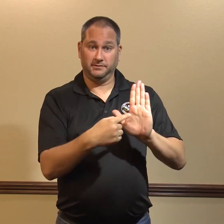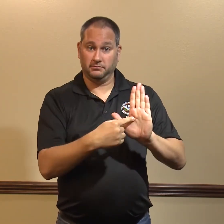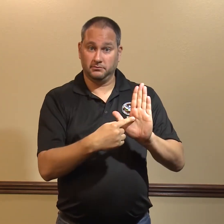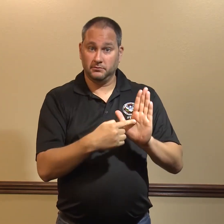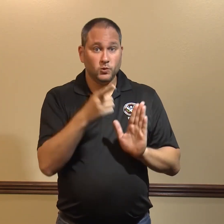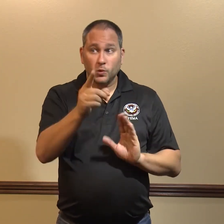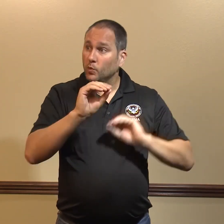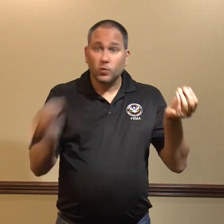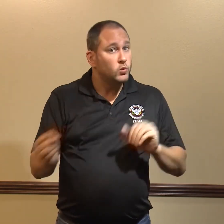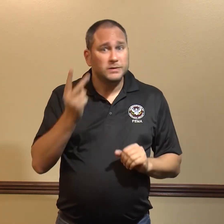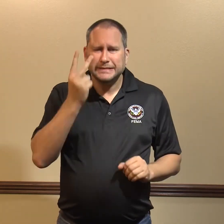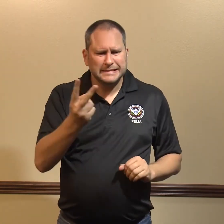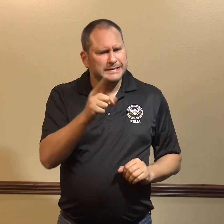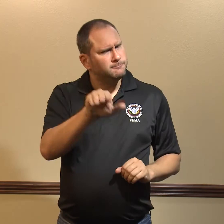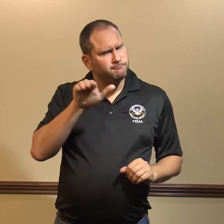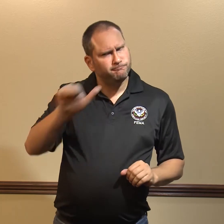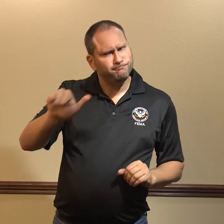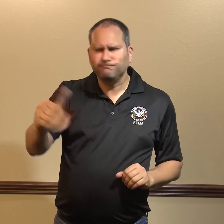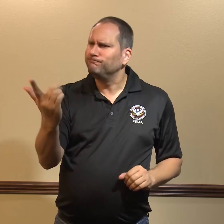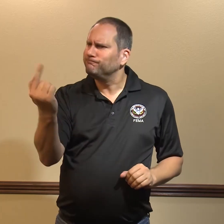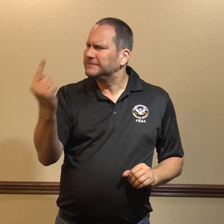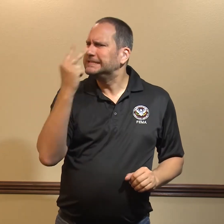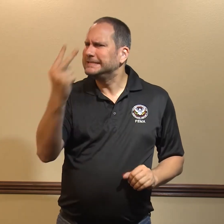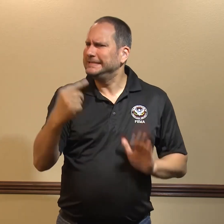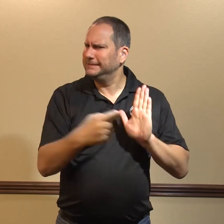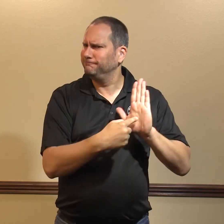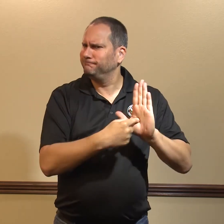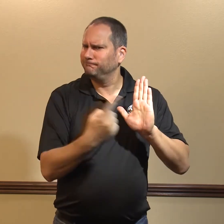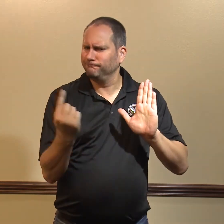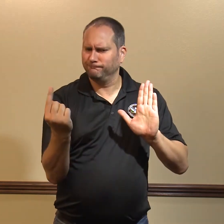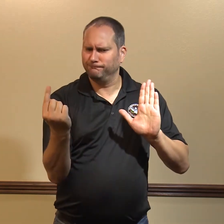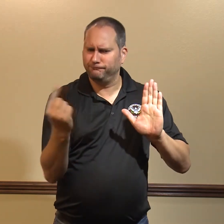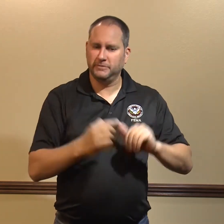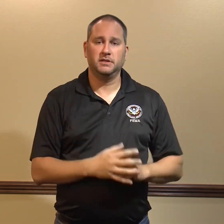photo identification is not displayed, it is important to ask to see it.